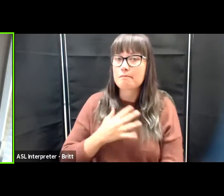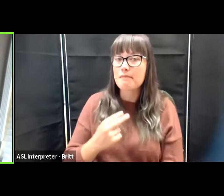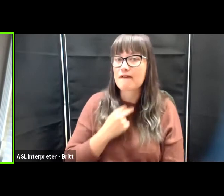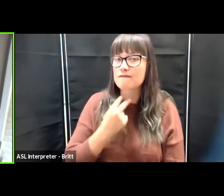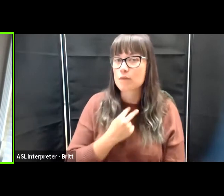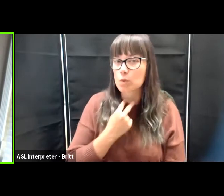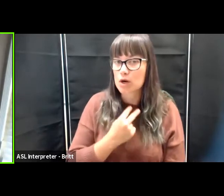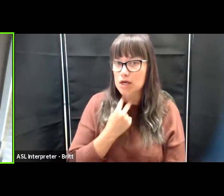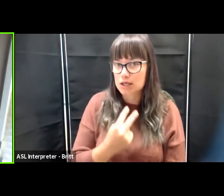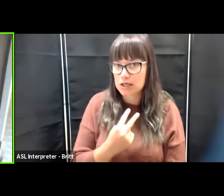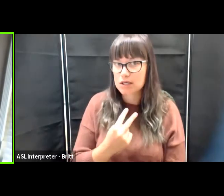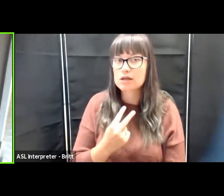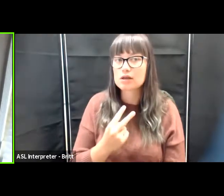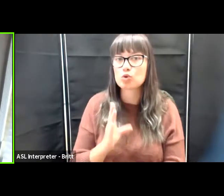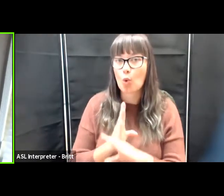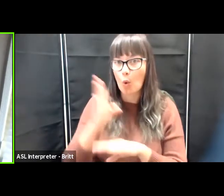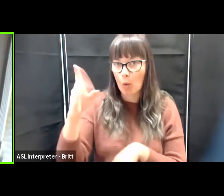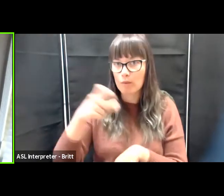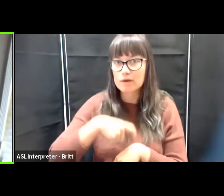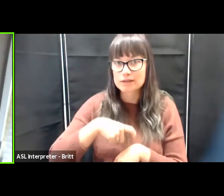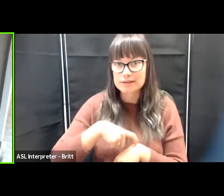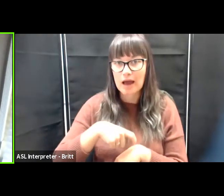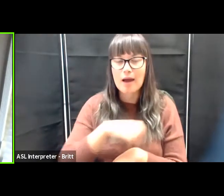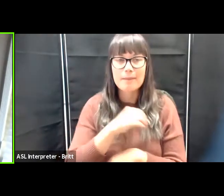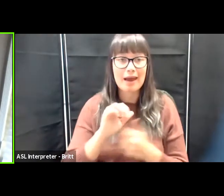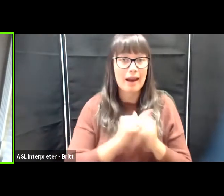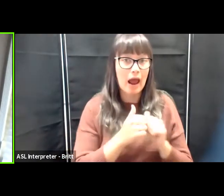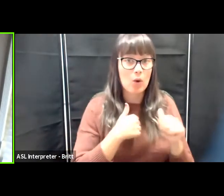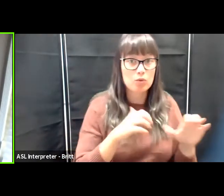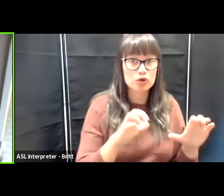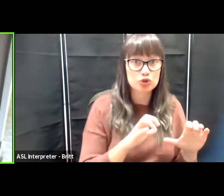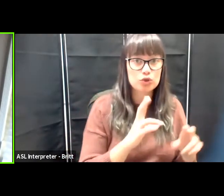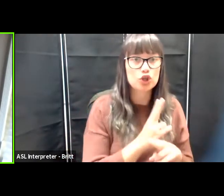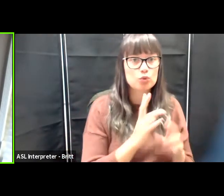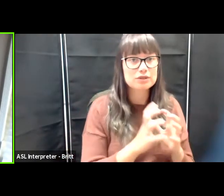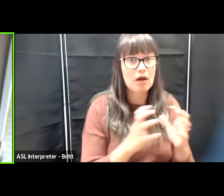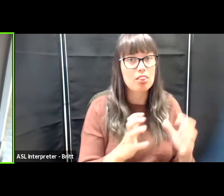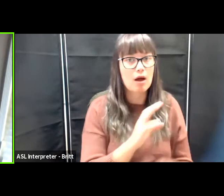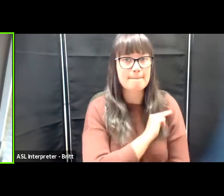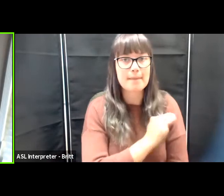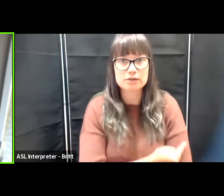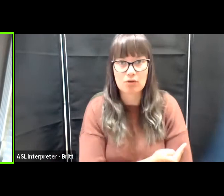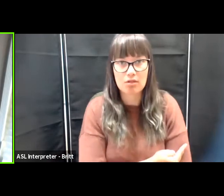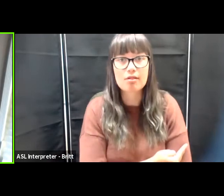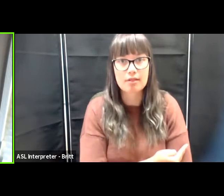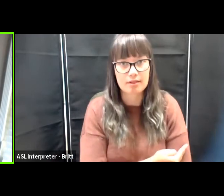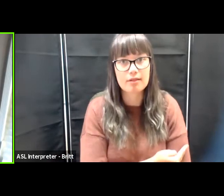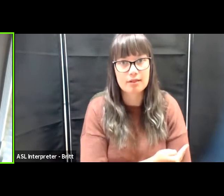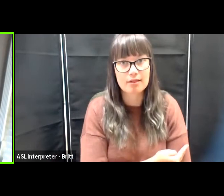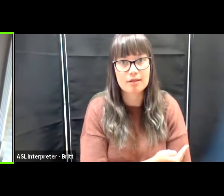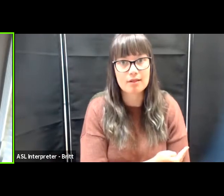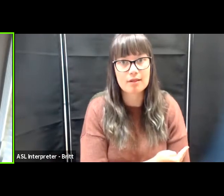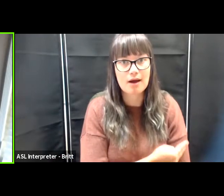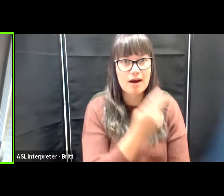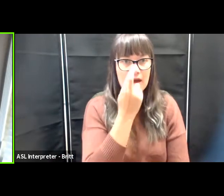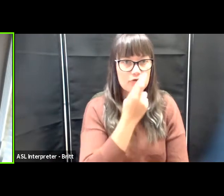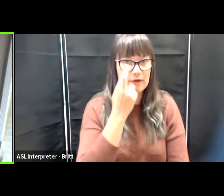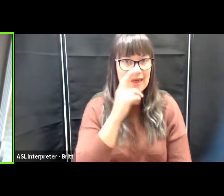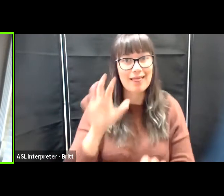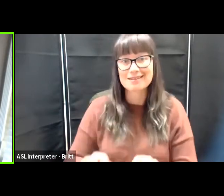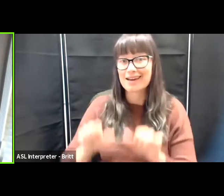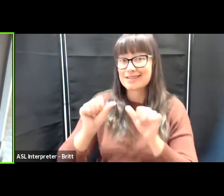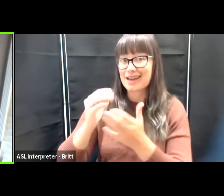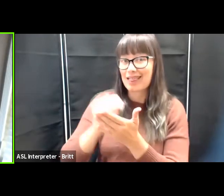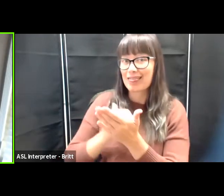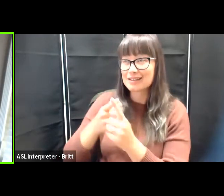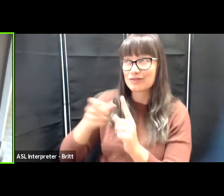over a long period of time. And the way that I was doing things was I was using way too much muscle. And so that's when I started to take lessons with